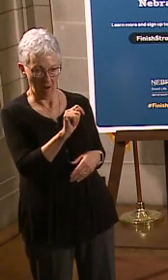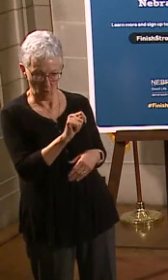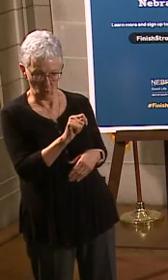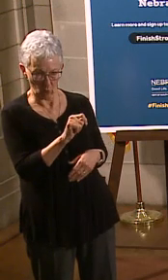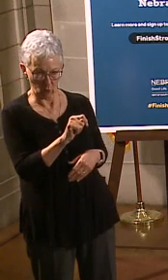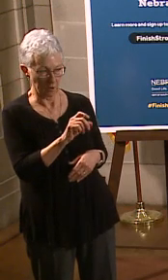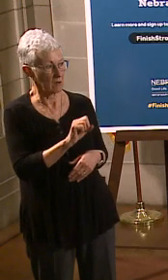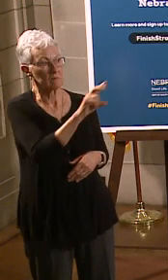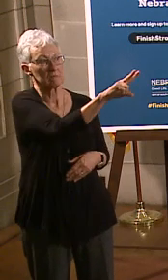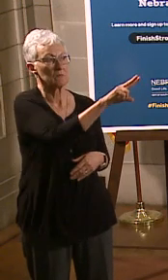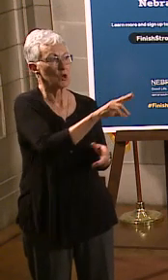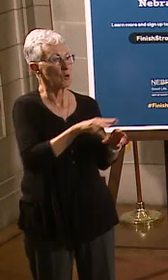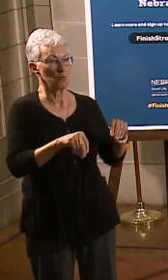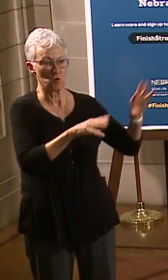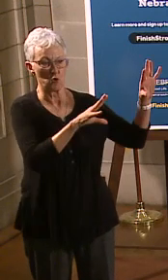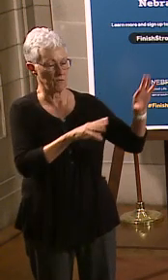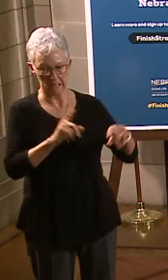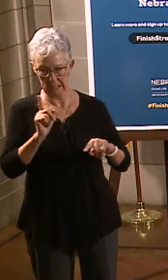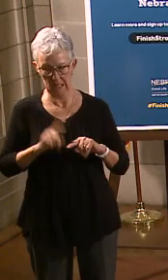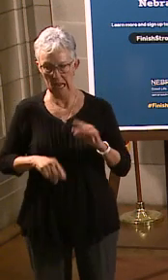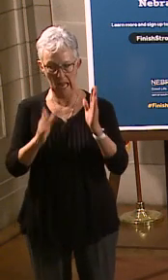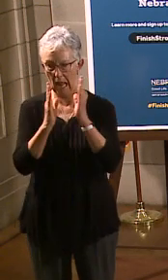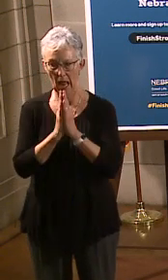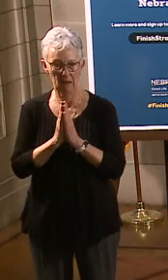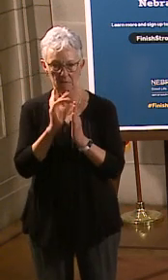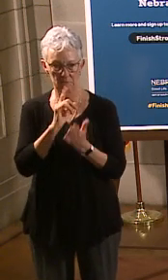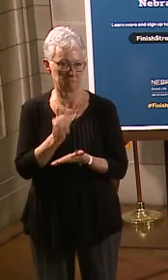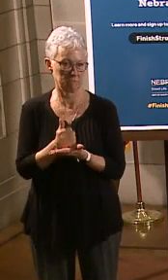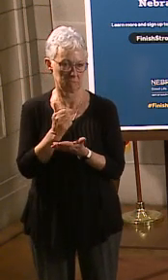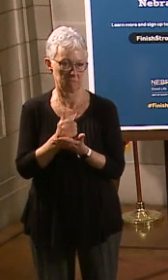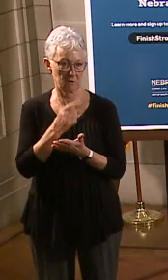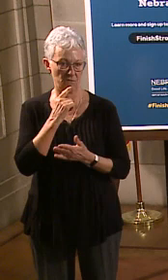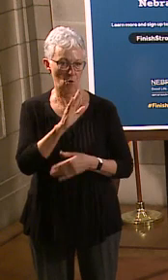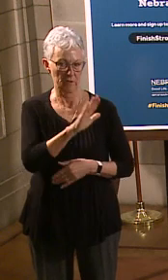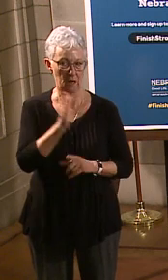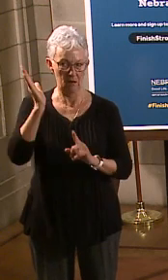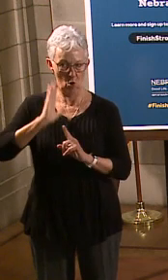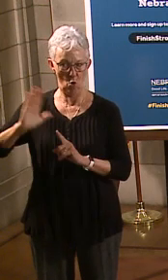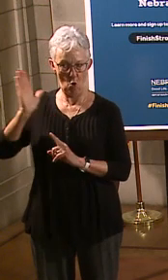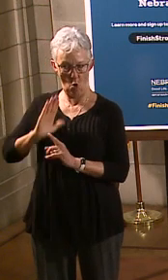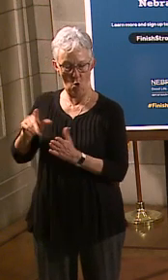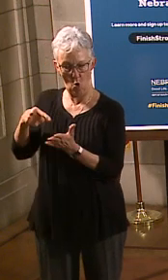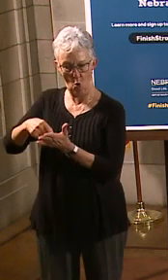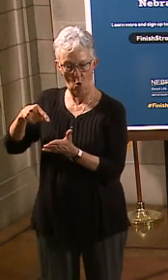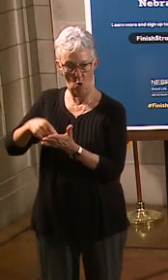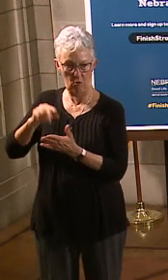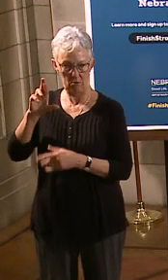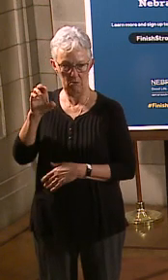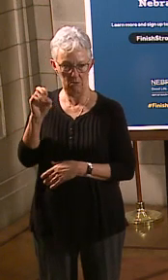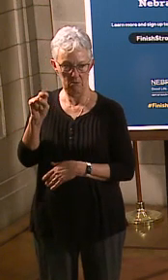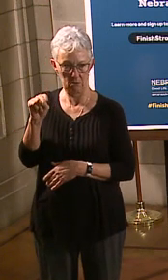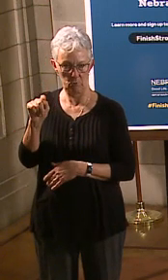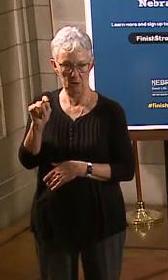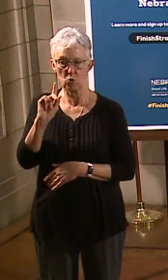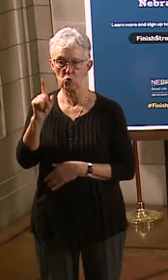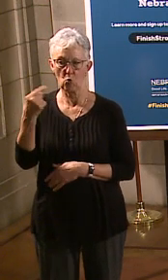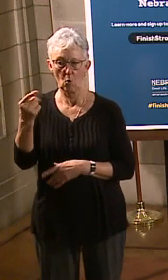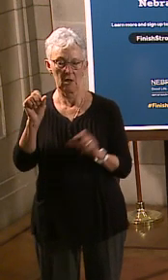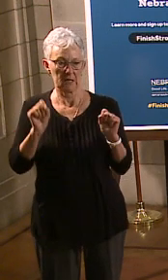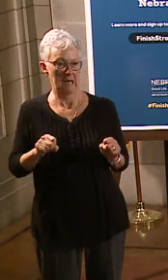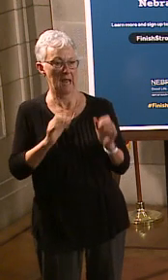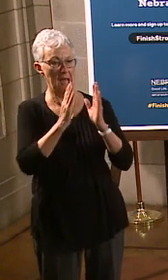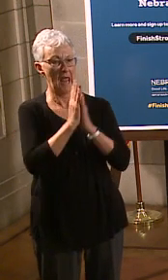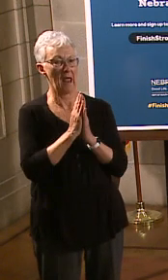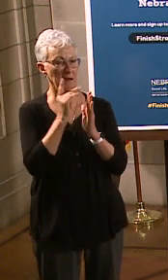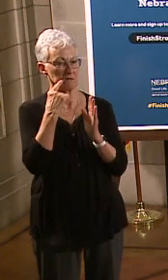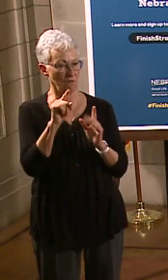on cannot ask for assistance for that back rent. A tenant can always ask for future rent.